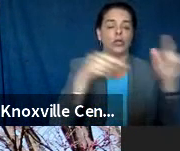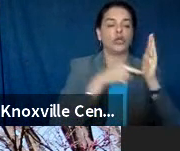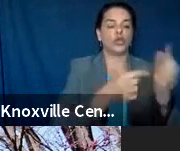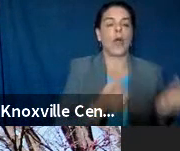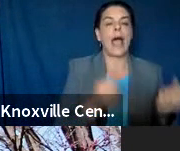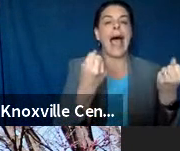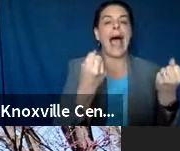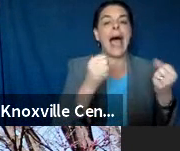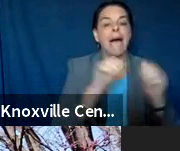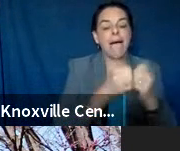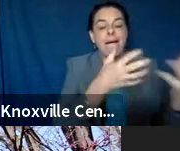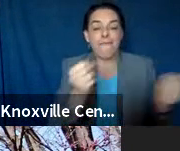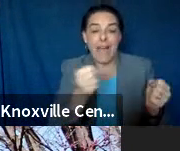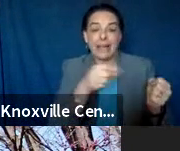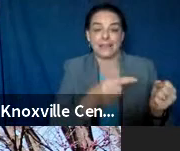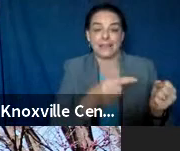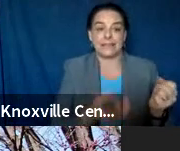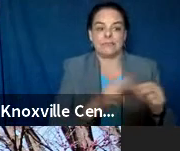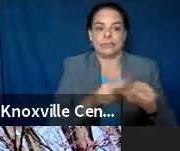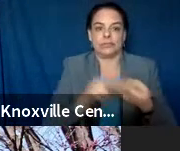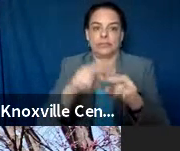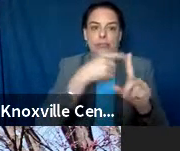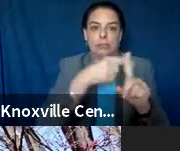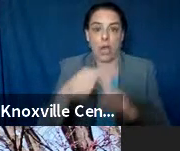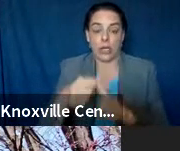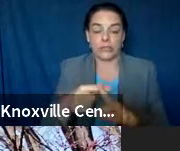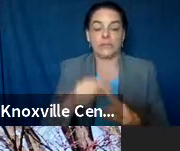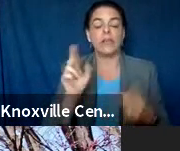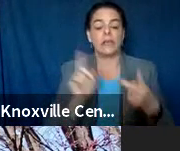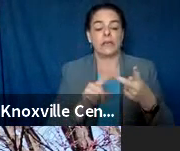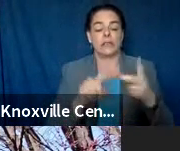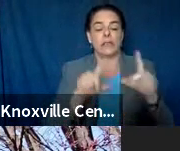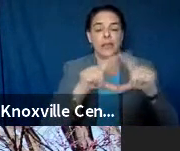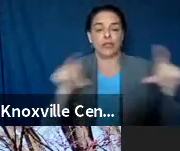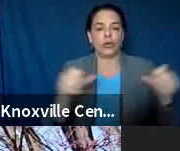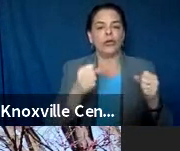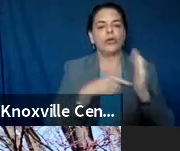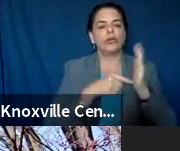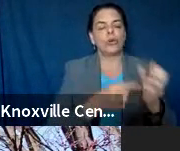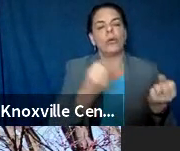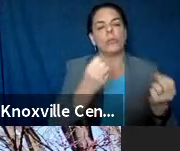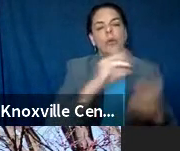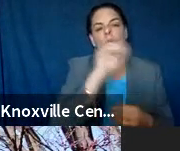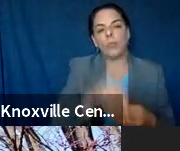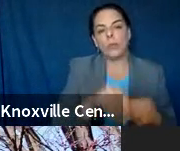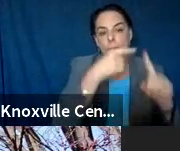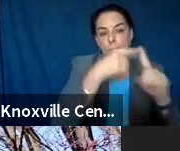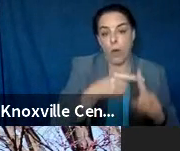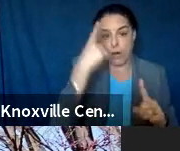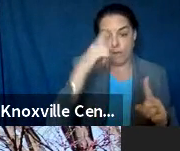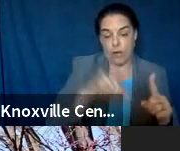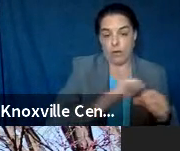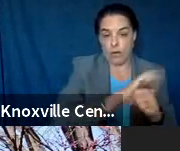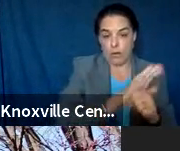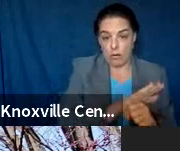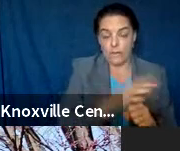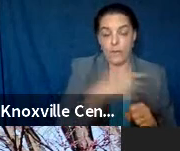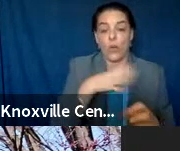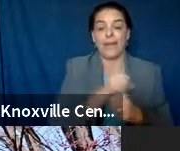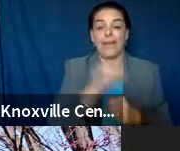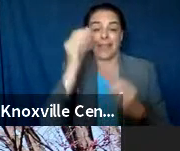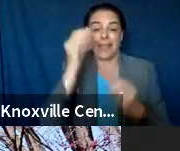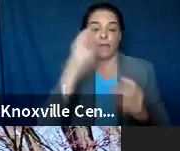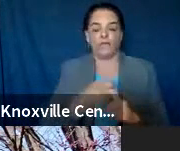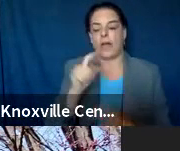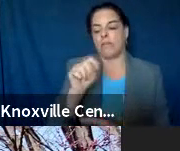growth that we are seeing at this time. The second chart shows the percent positive for COVID-19. This data is received from the Tennessee Department of